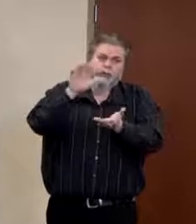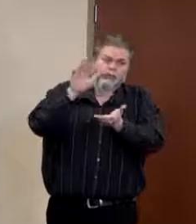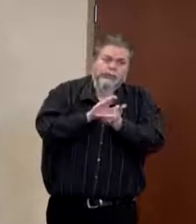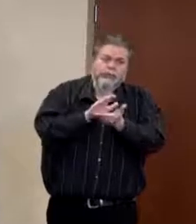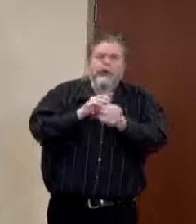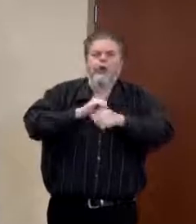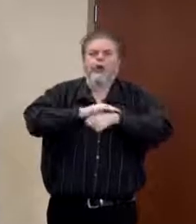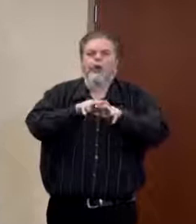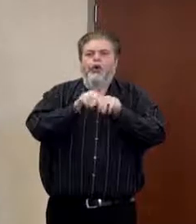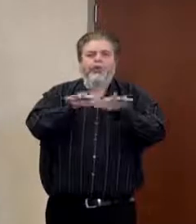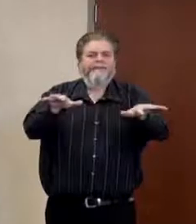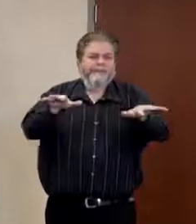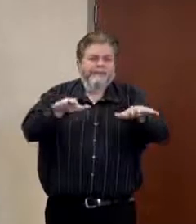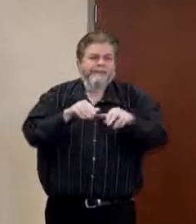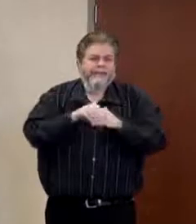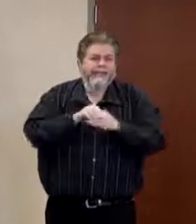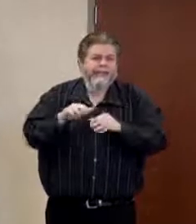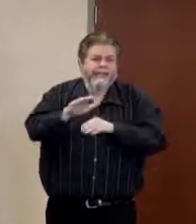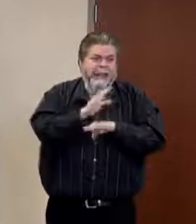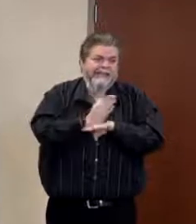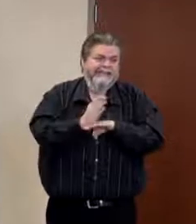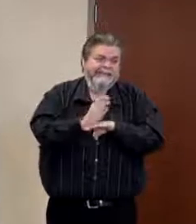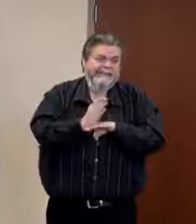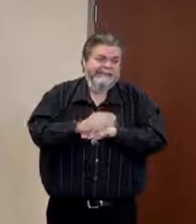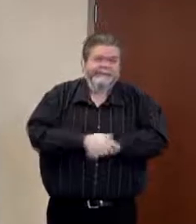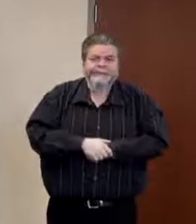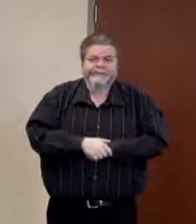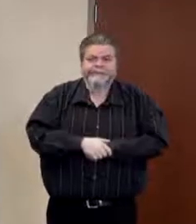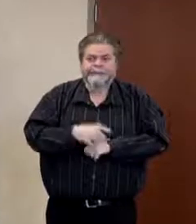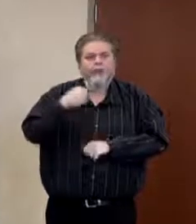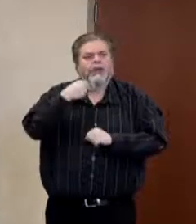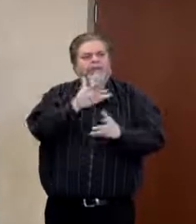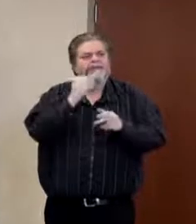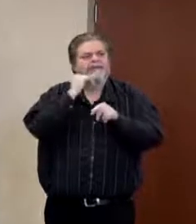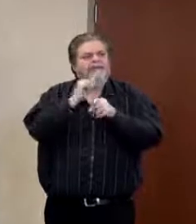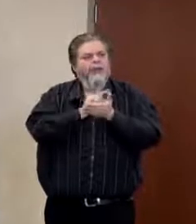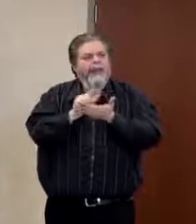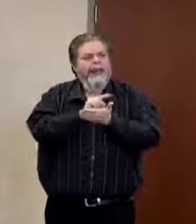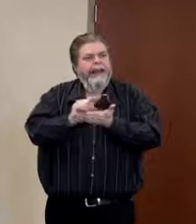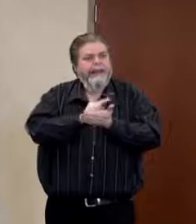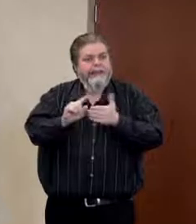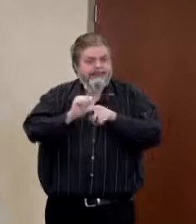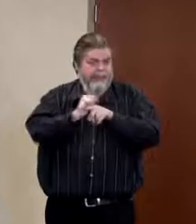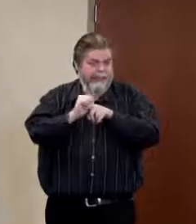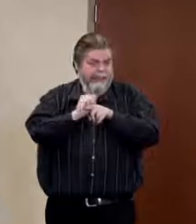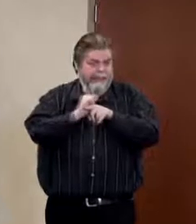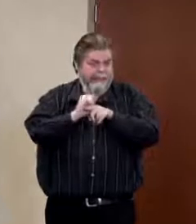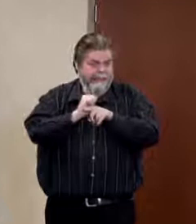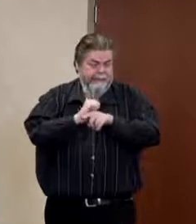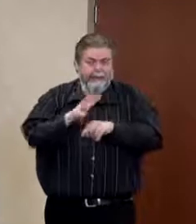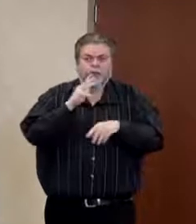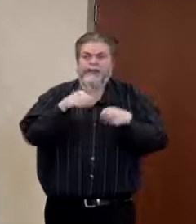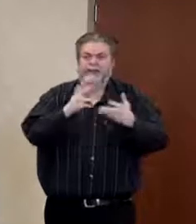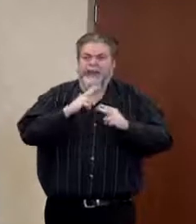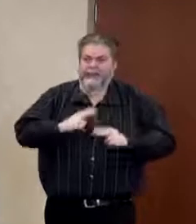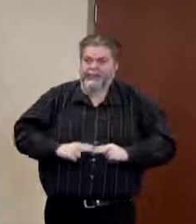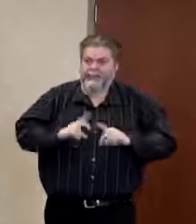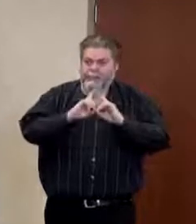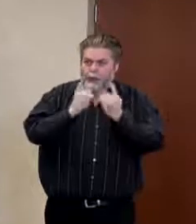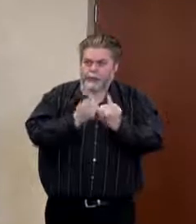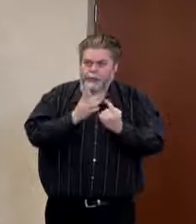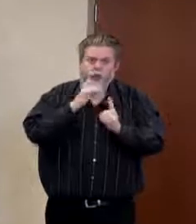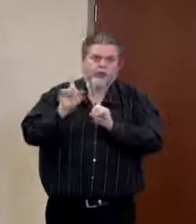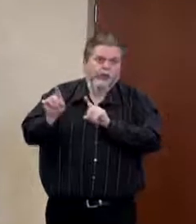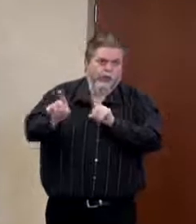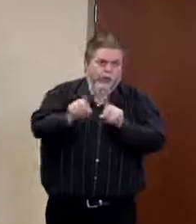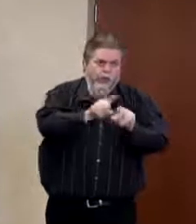businesses. We will be providing weekly training to these businesses. We will be using our health department to go on